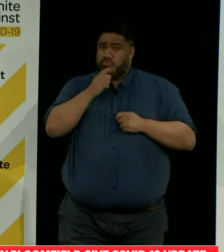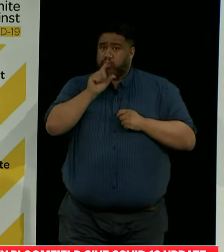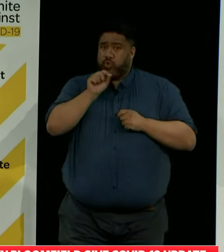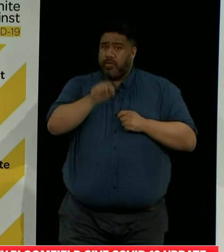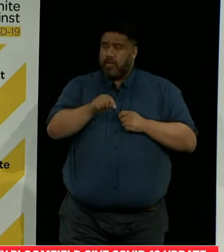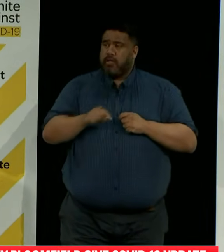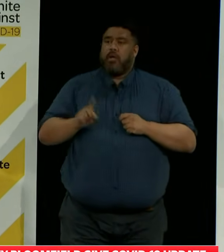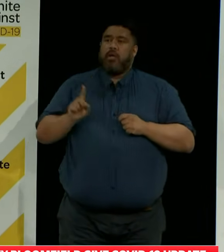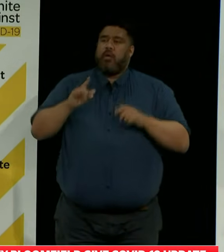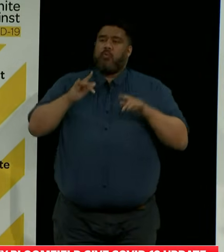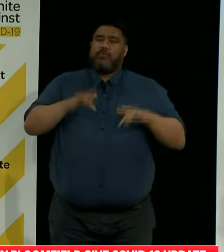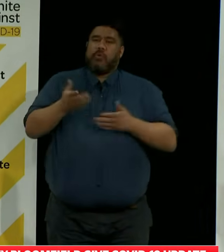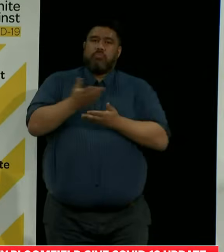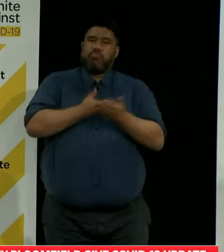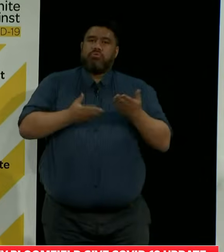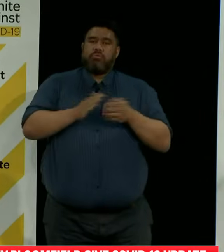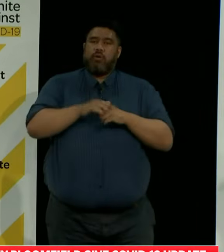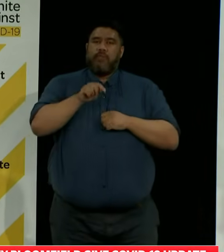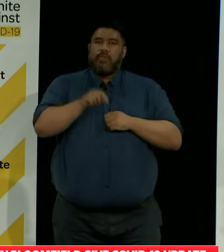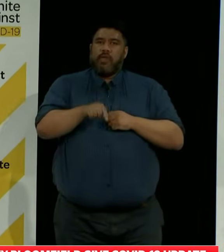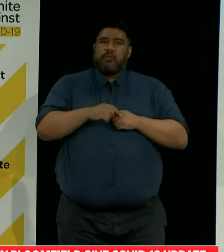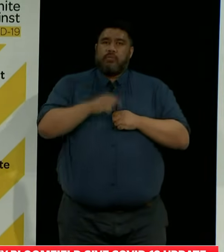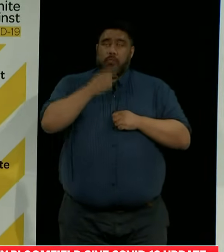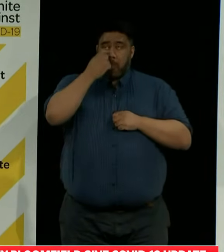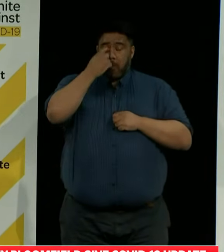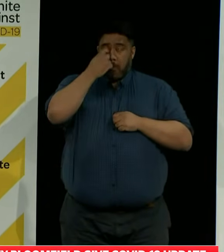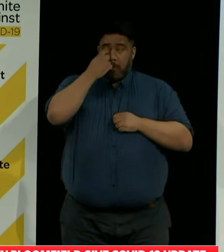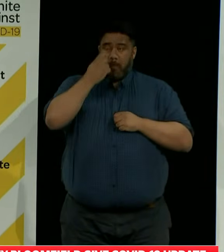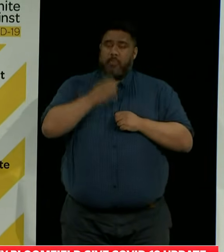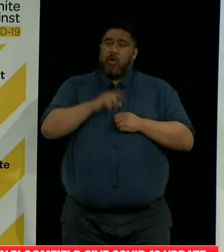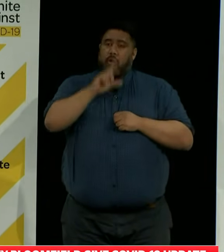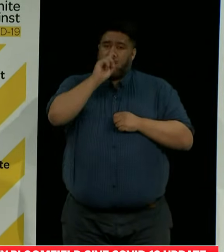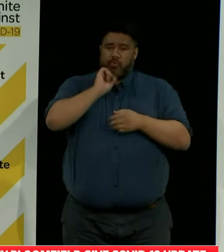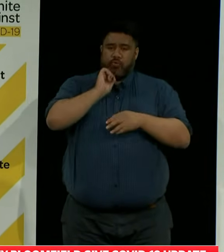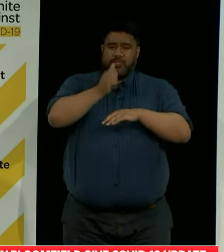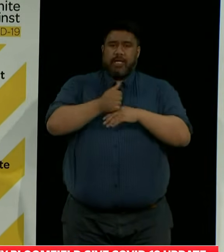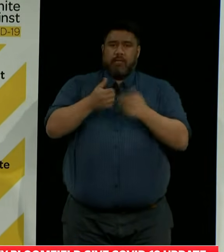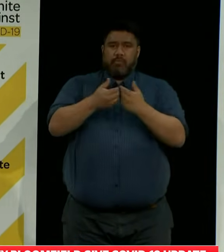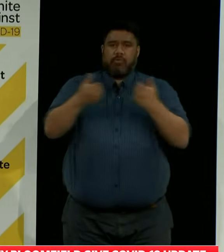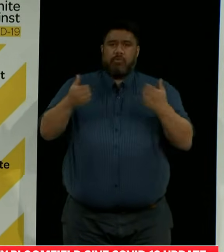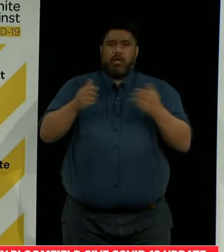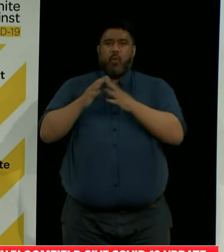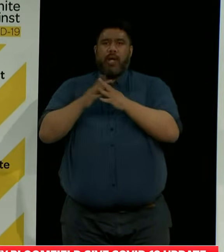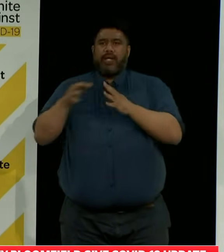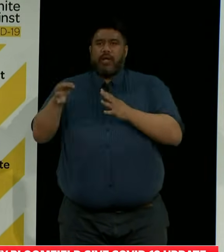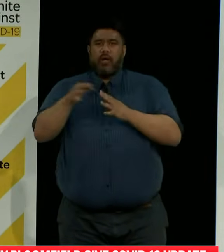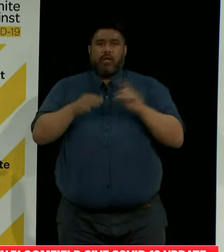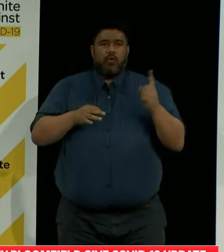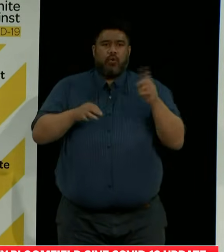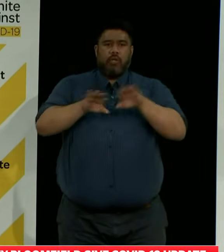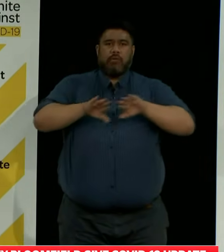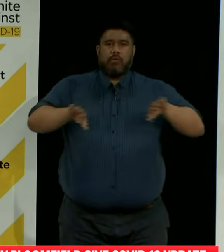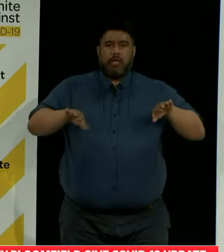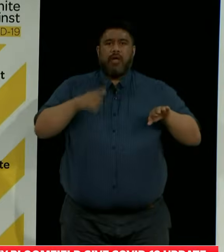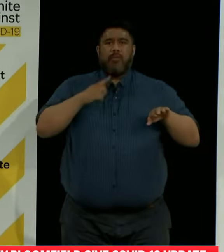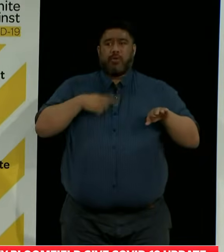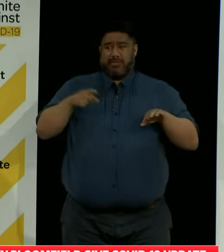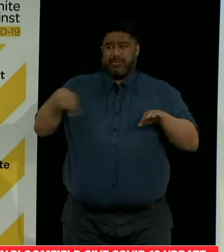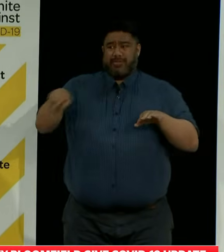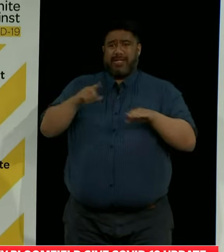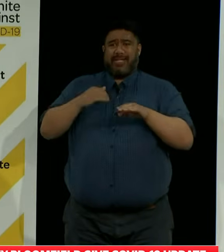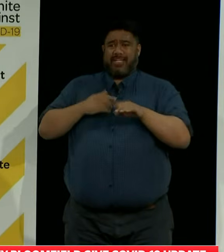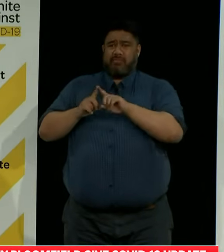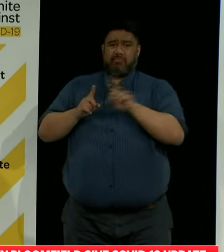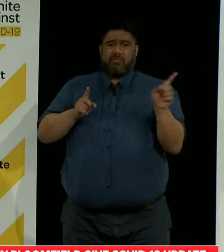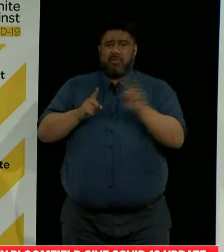We haven't talked about an inter-regional border, I imagine, because in part, of course, people from Waiheke do need to come and go